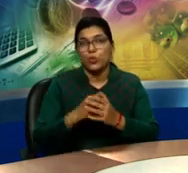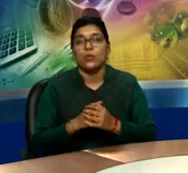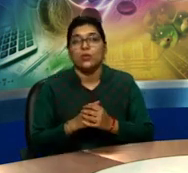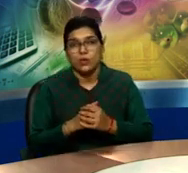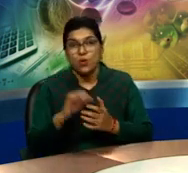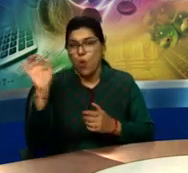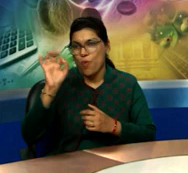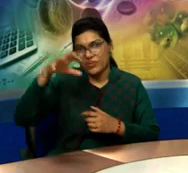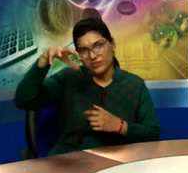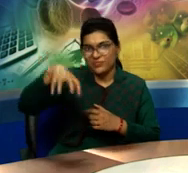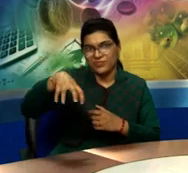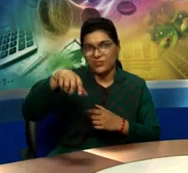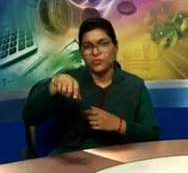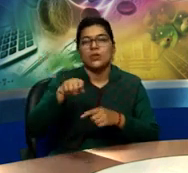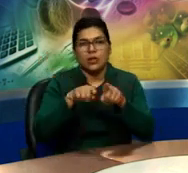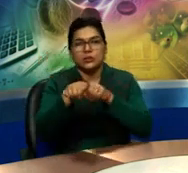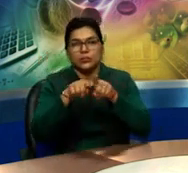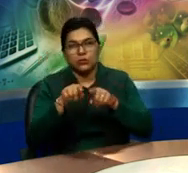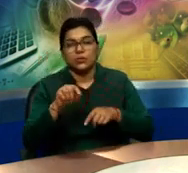Third point explains that in offices,